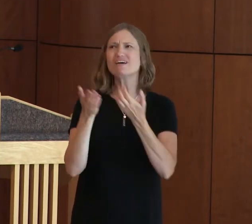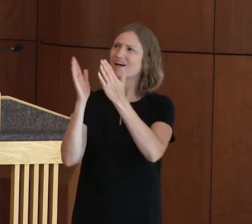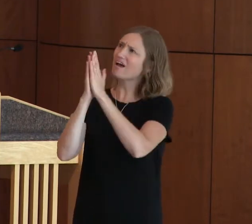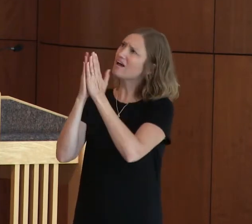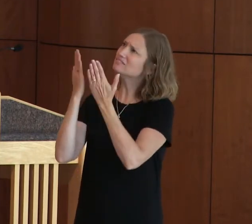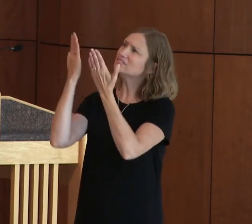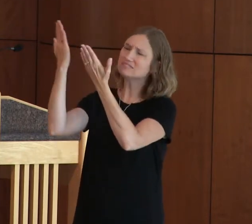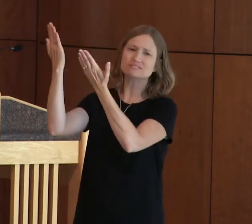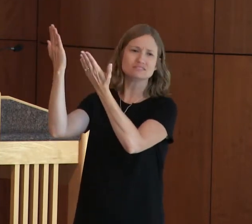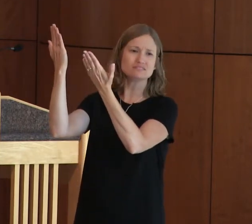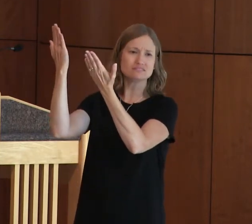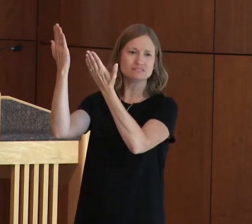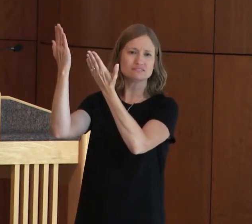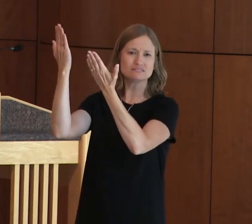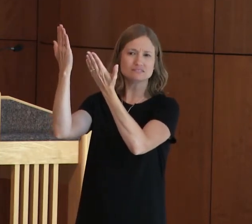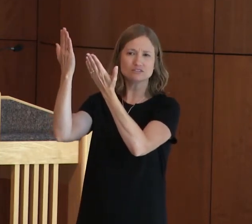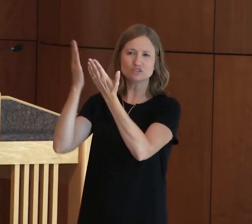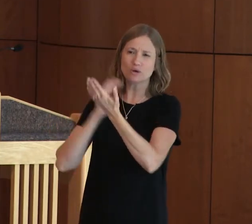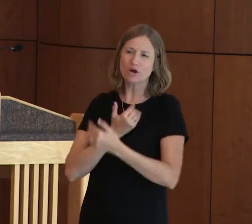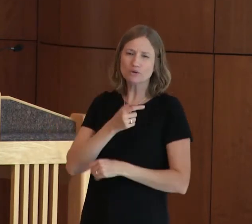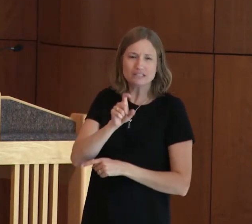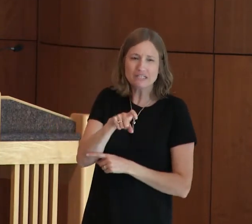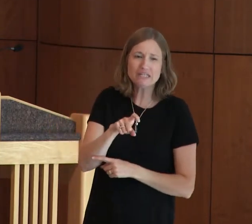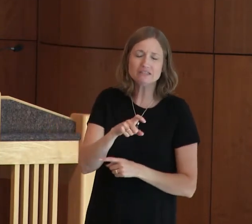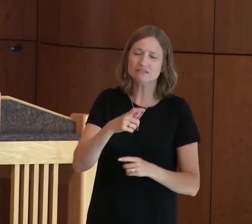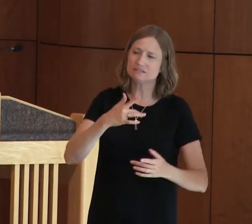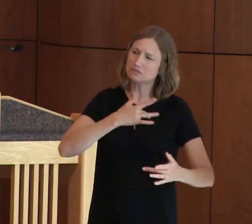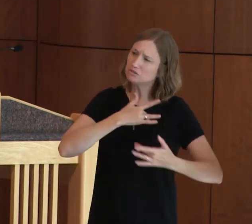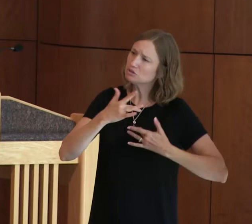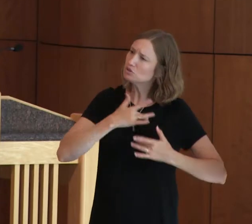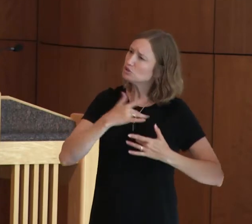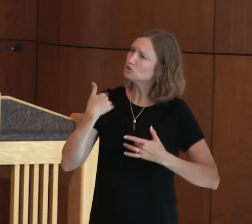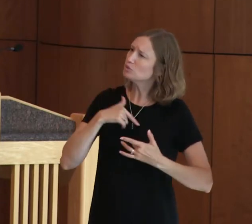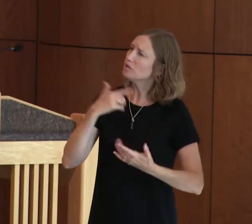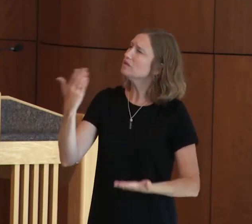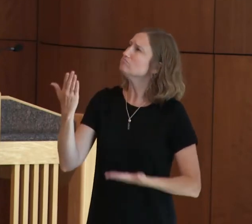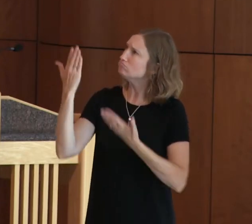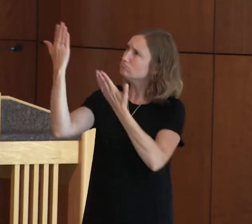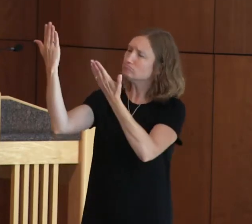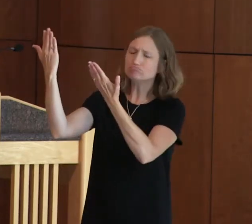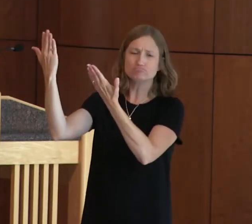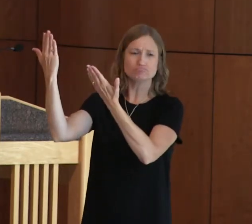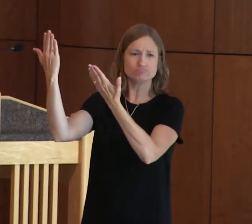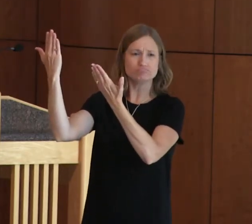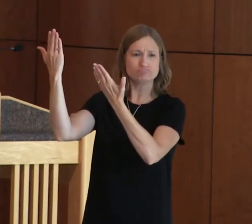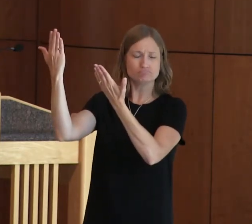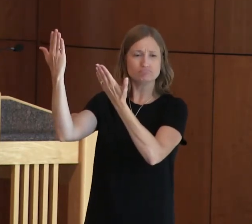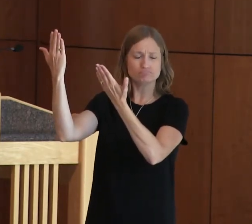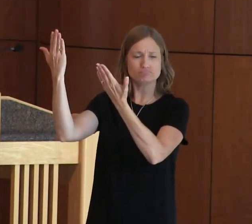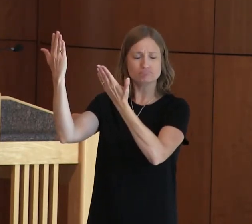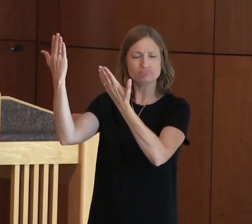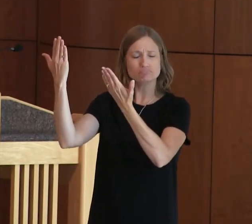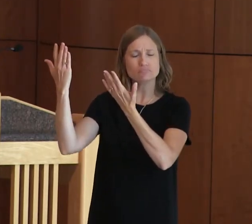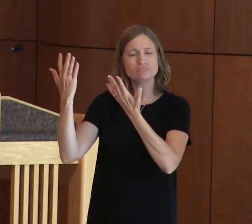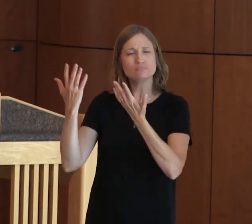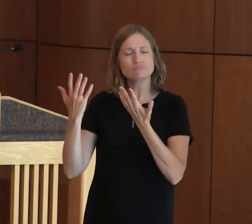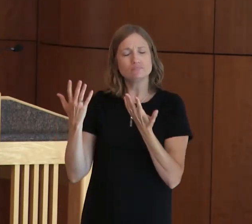bring our deepest needs and concerns to God in prayer. I think at the heart of prayer is